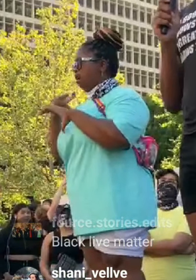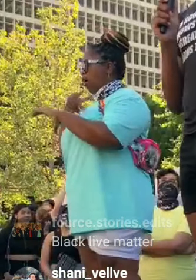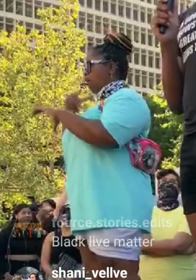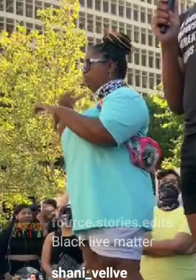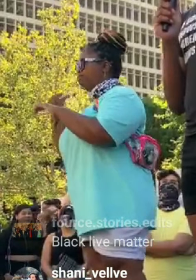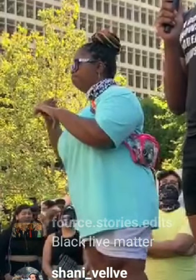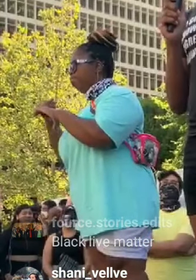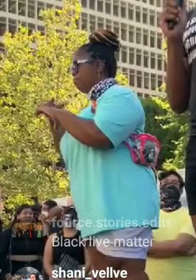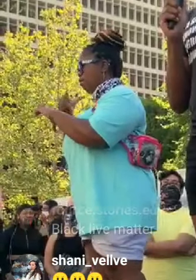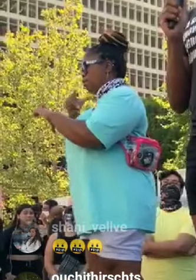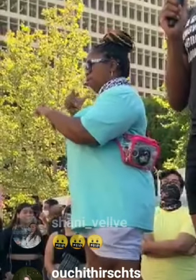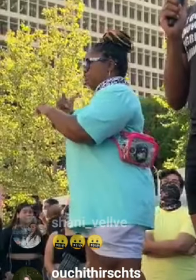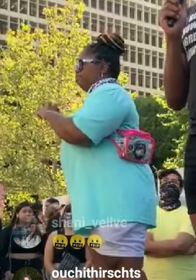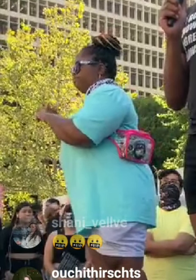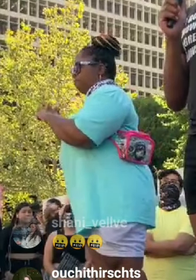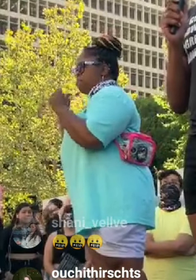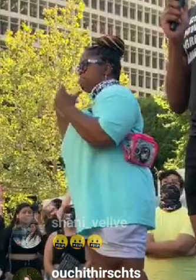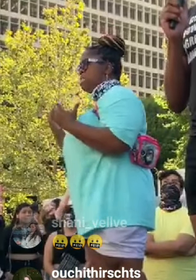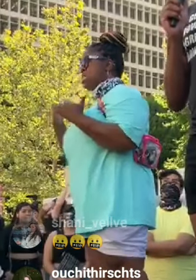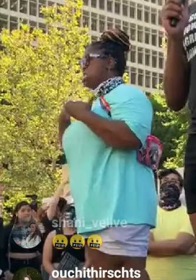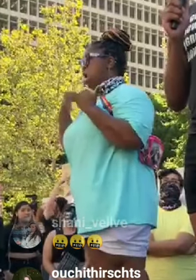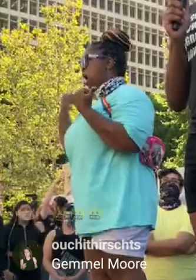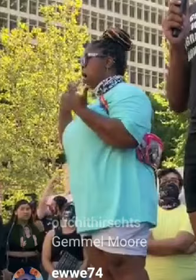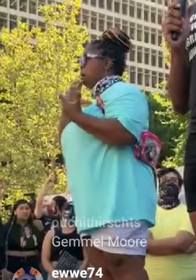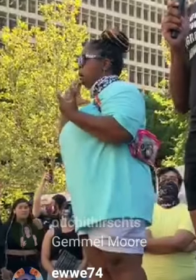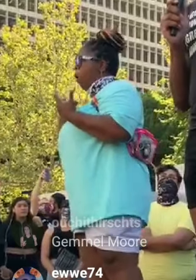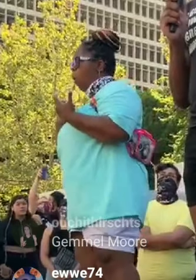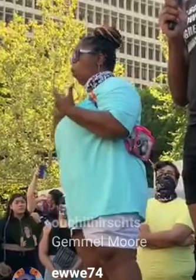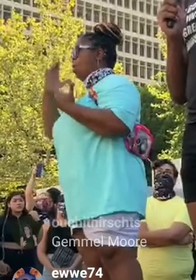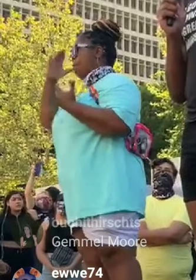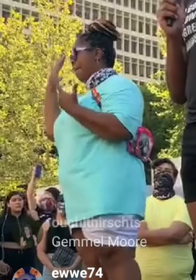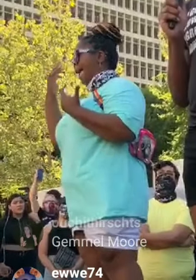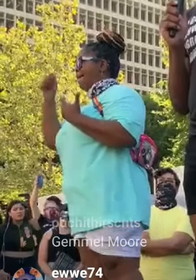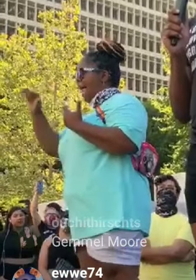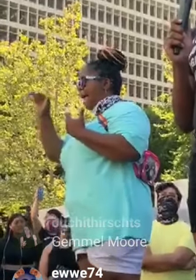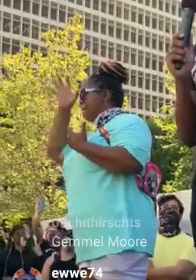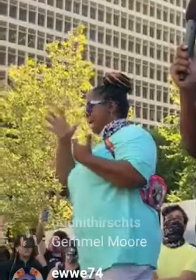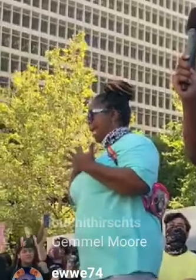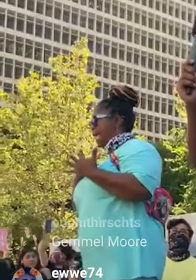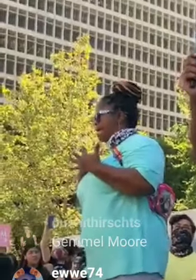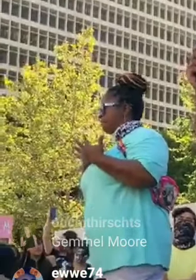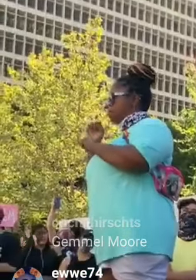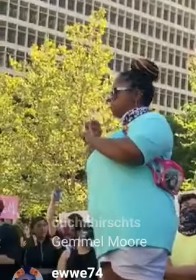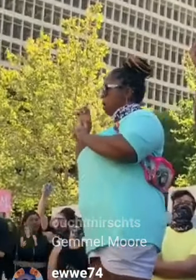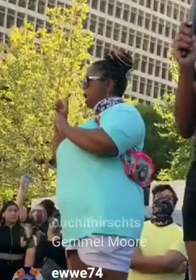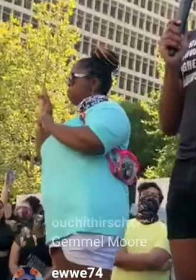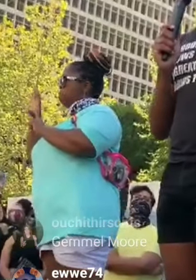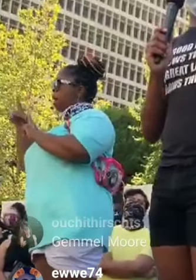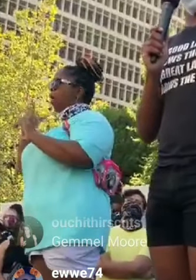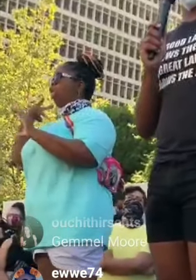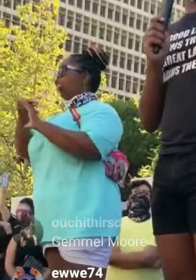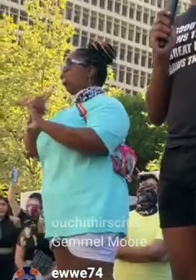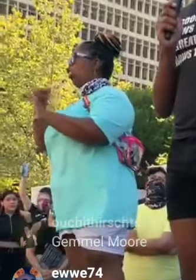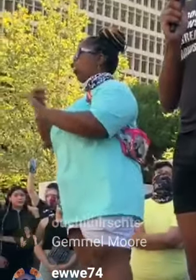many young and old and, you know, seasoned black gay men. She refused